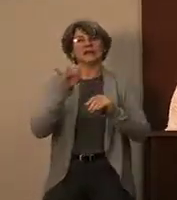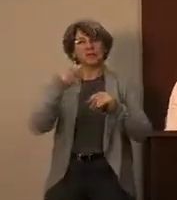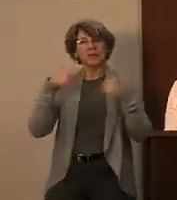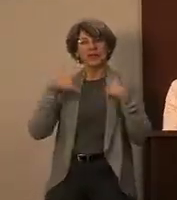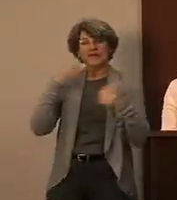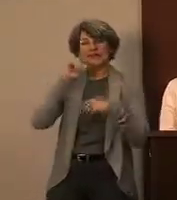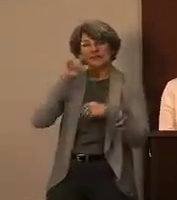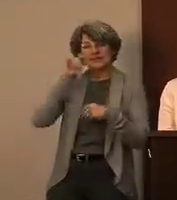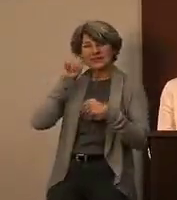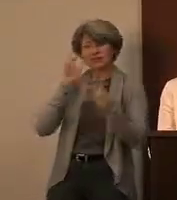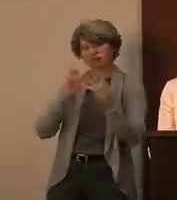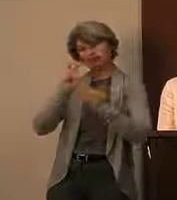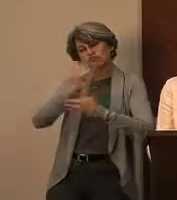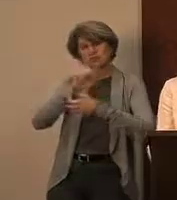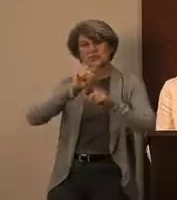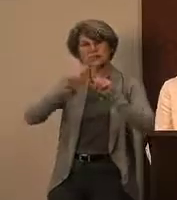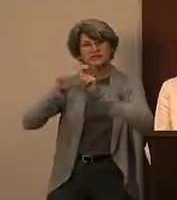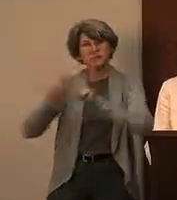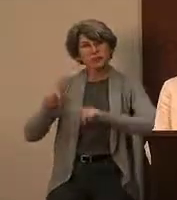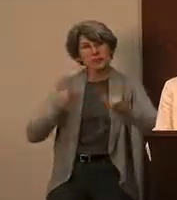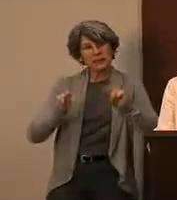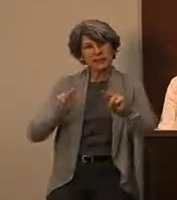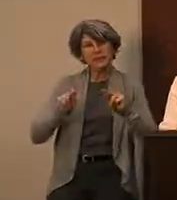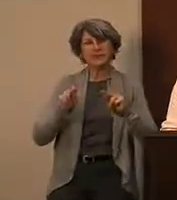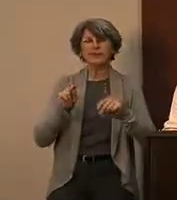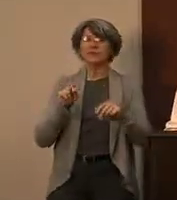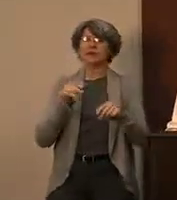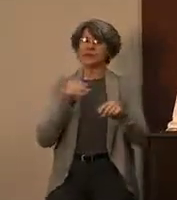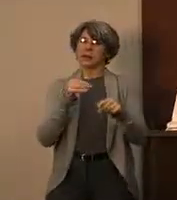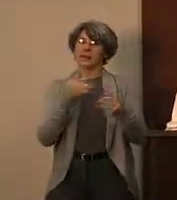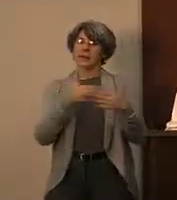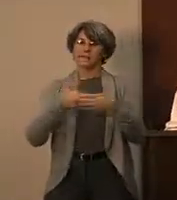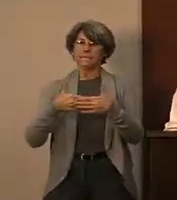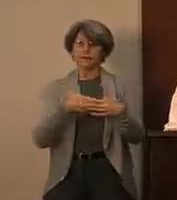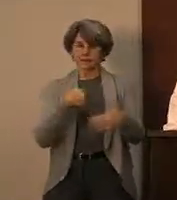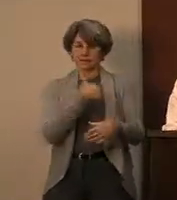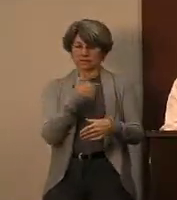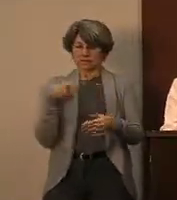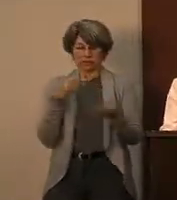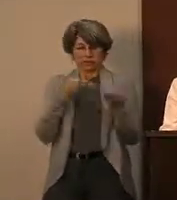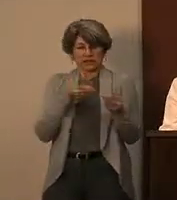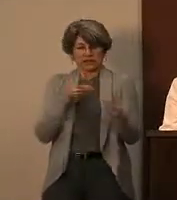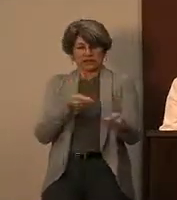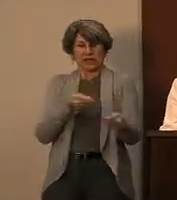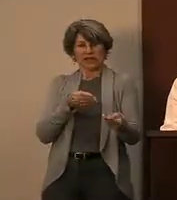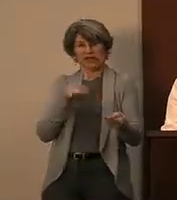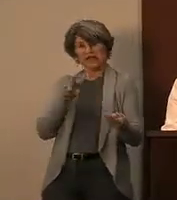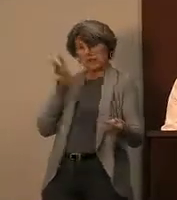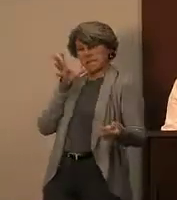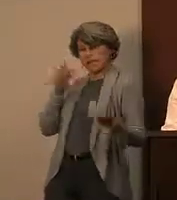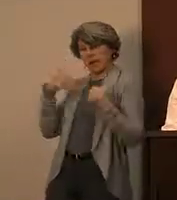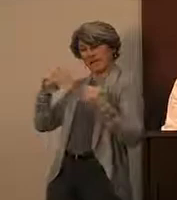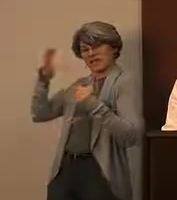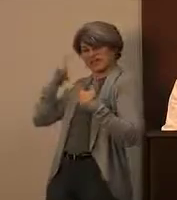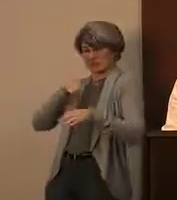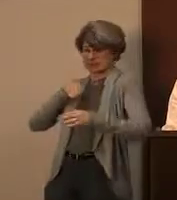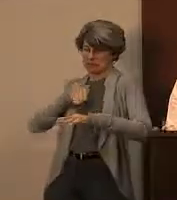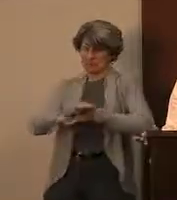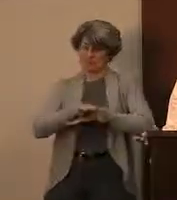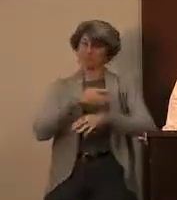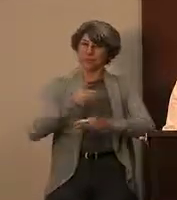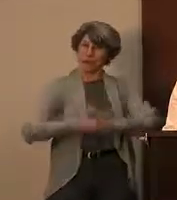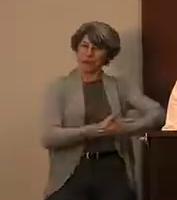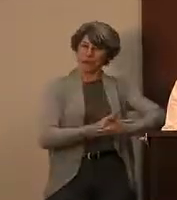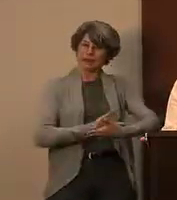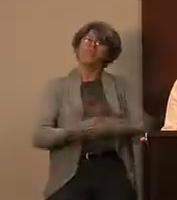multiple partners. We also have to look at breastfed babies of mothers who are infected with those three pathogens. Now, how do